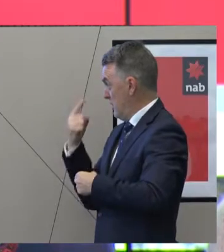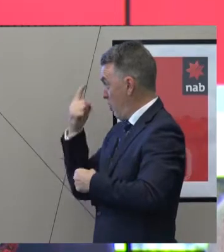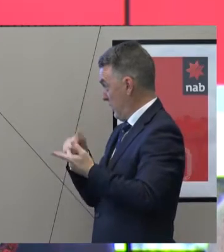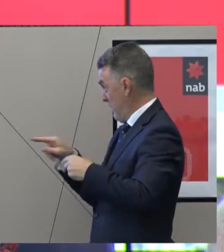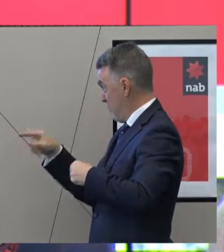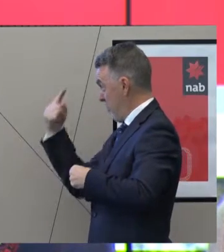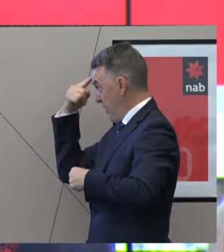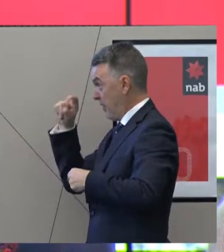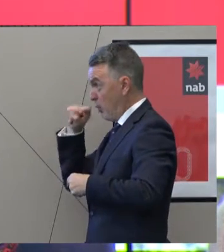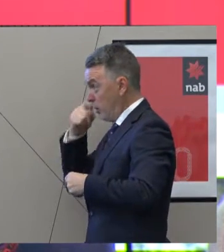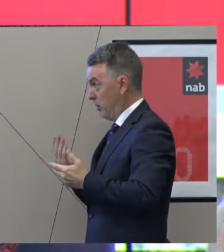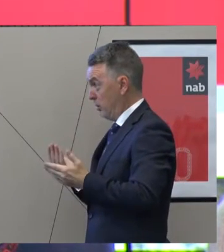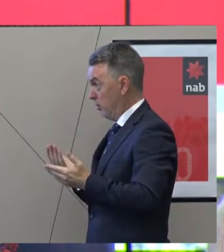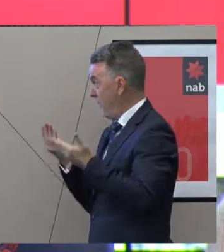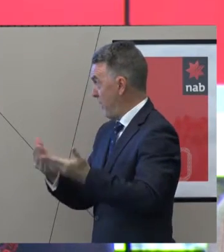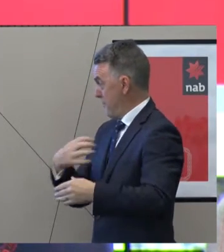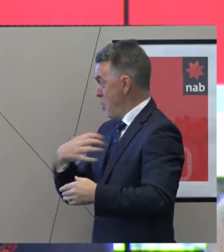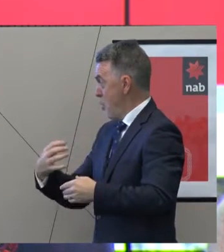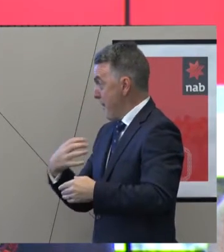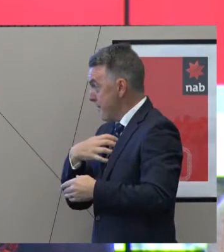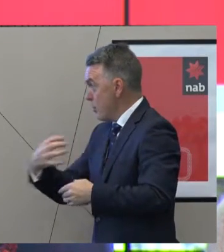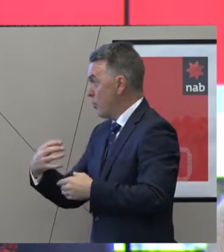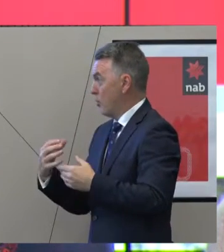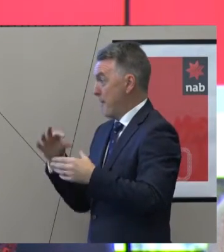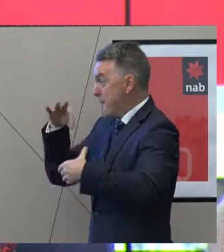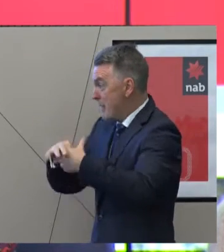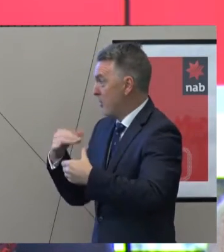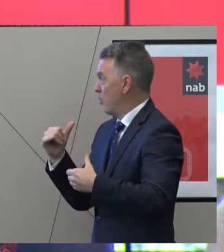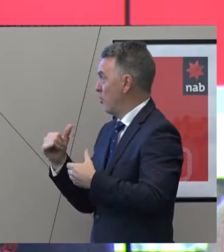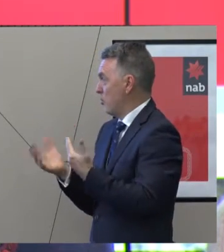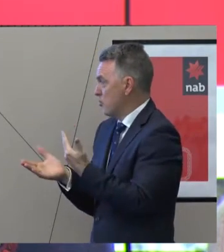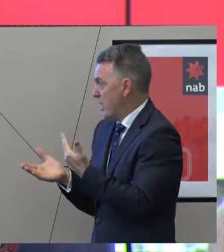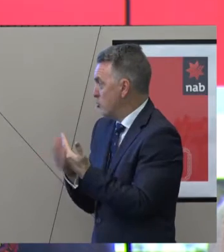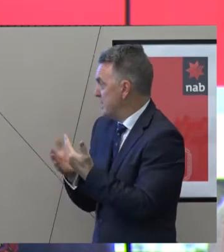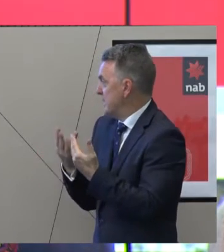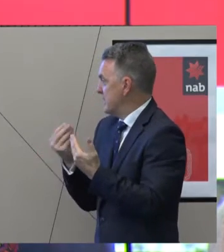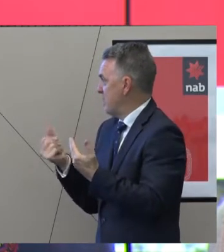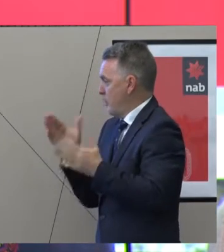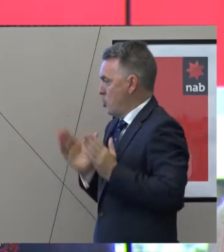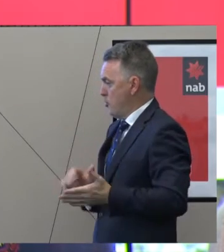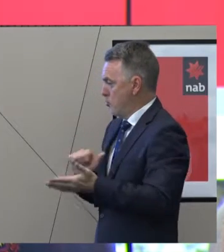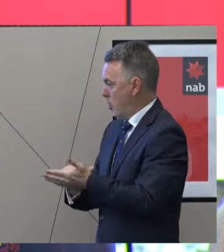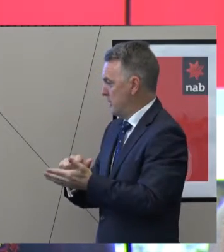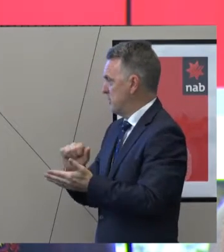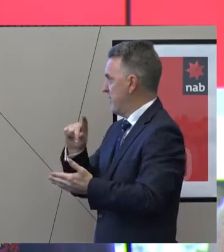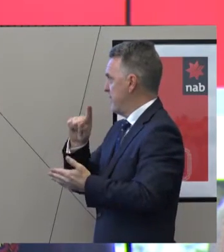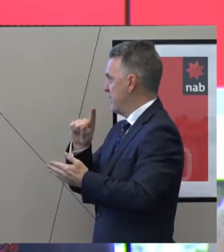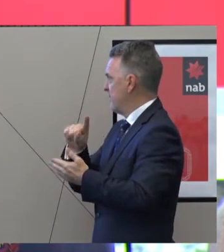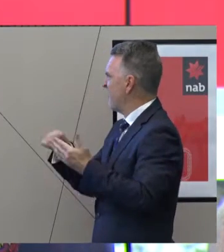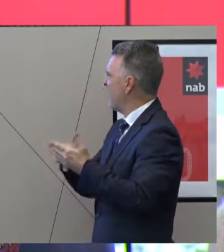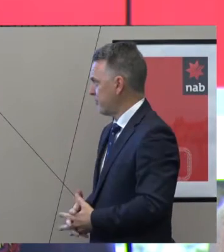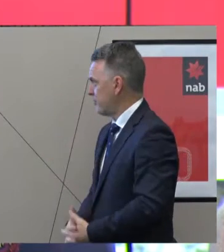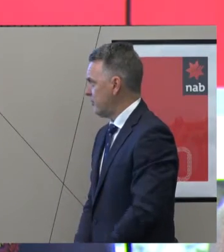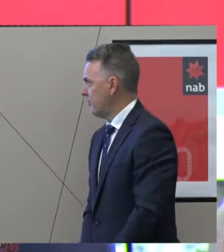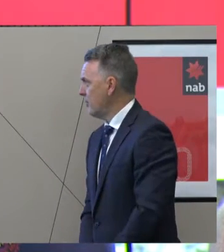any additional benefit or mechanisms for addressing some of the human rights violations against people with disabilities we've heard about